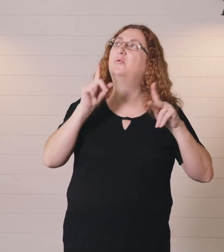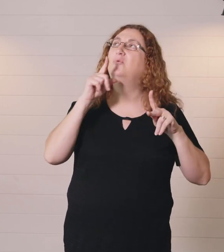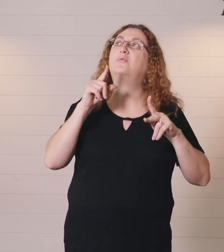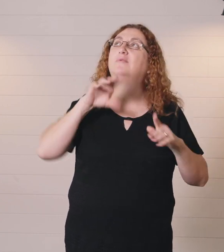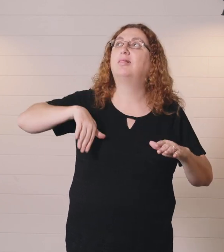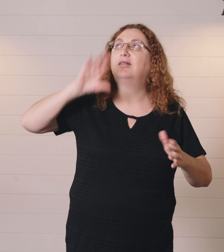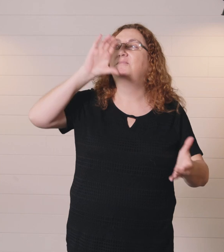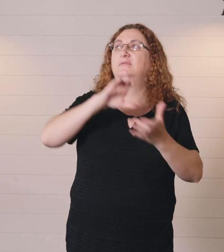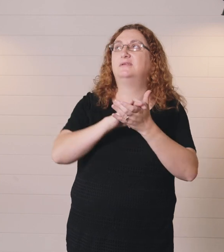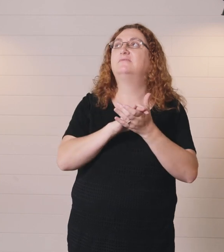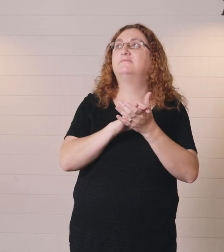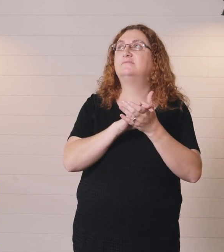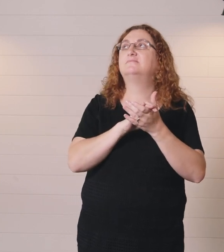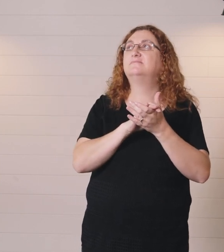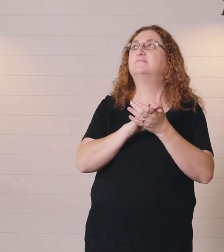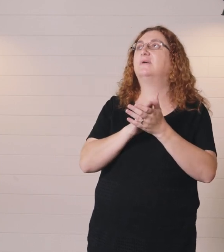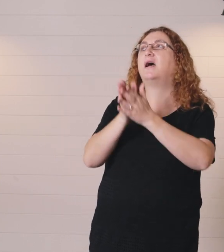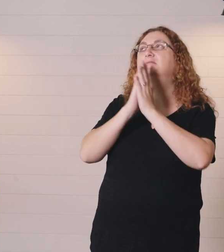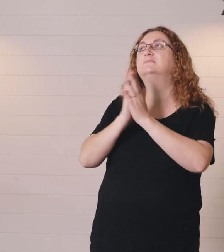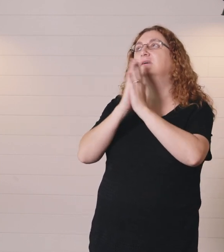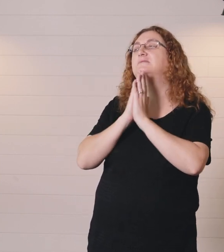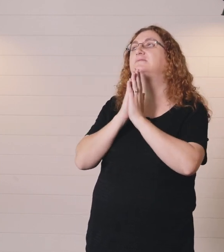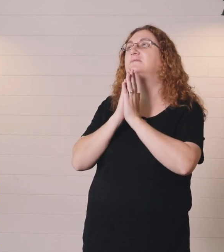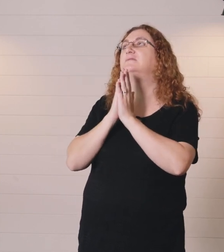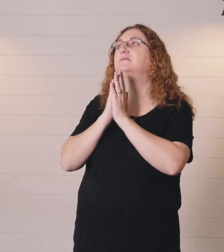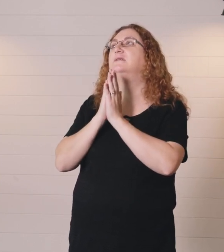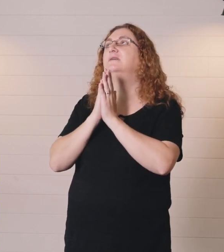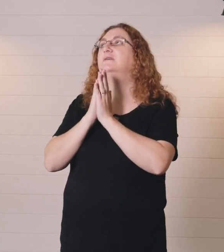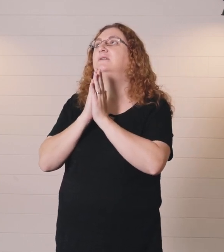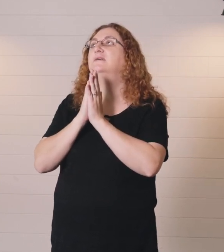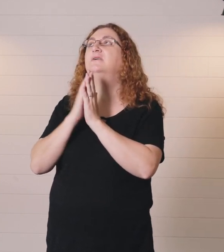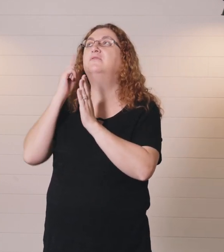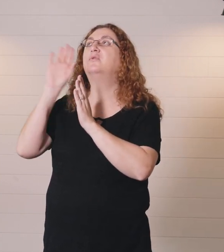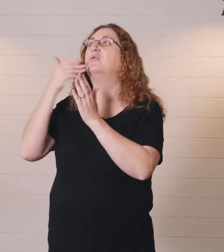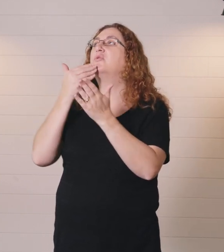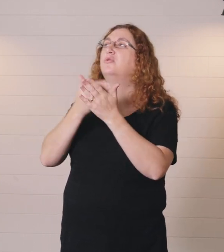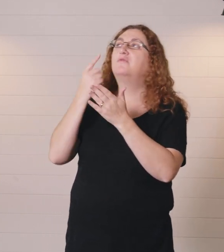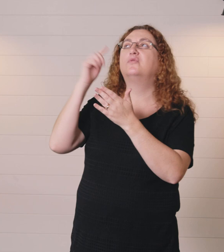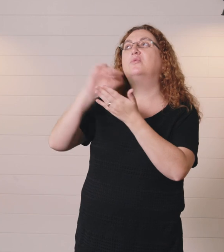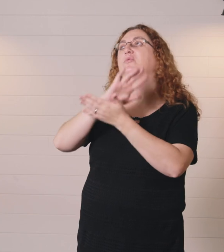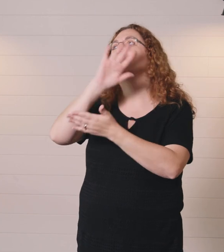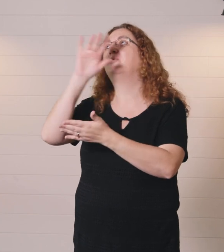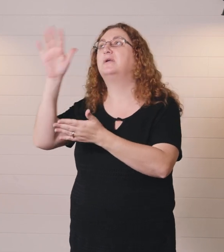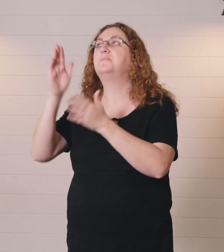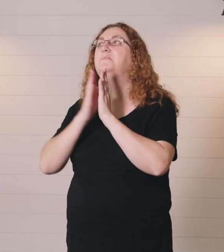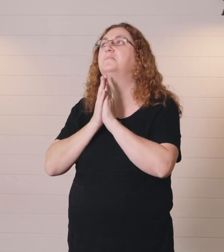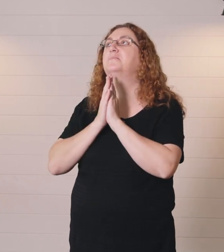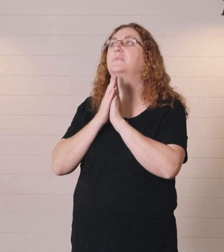us, oh God. We ask this grace, we ask this mercy, for your good, for your